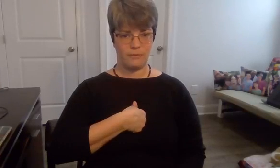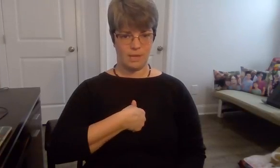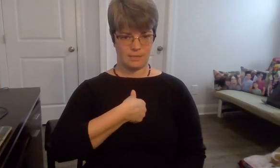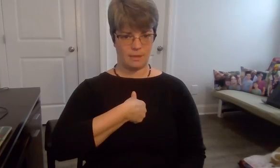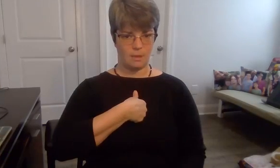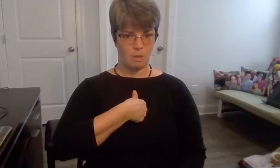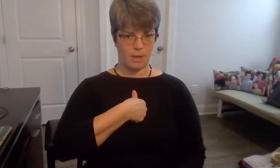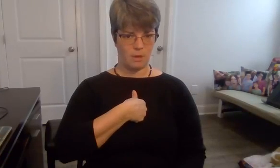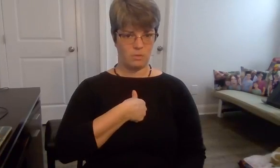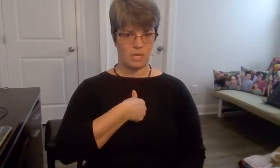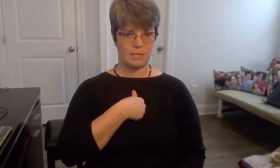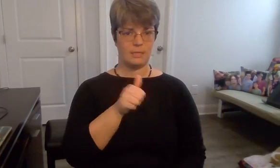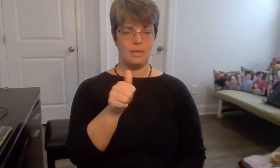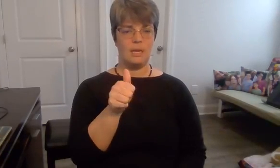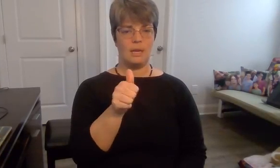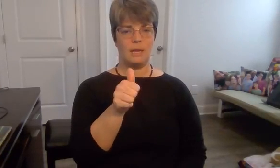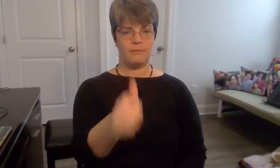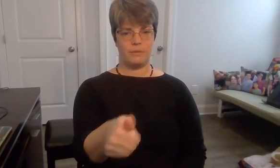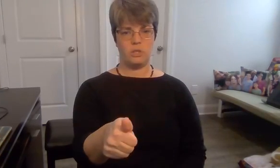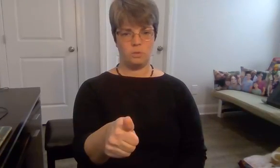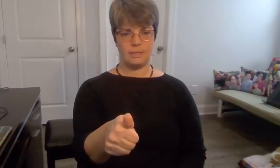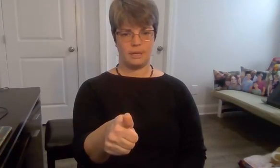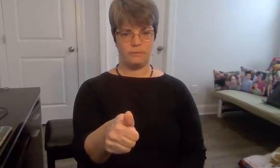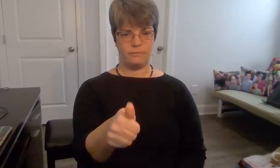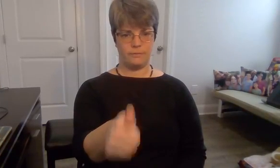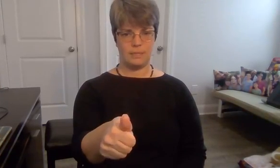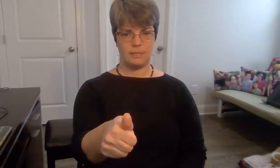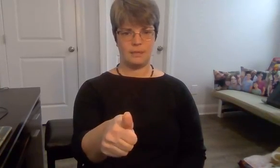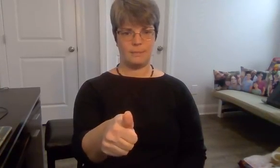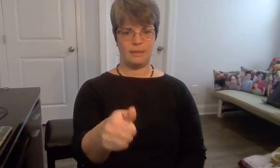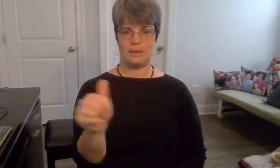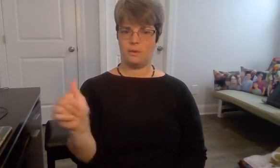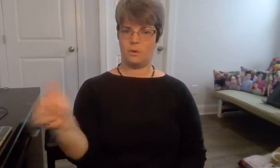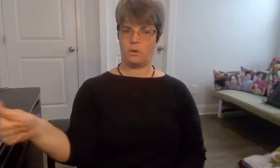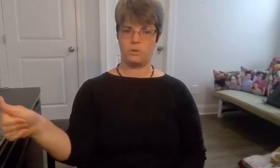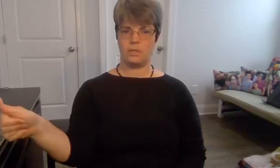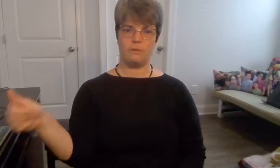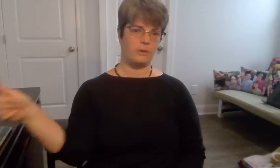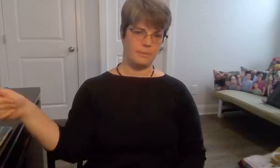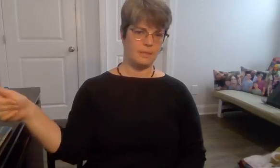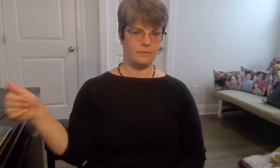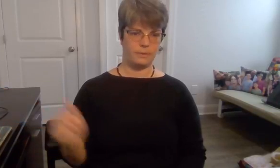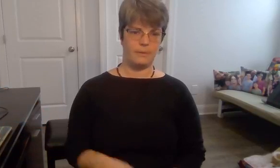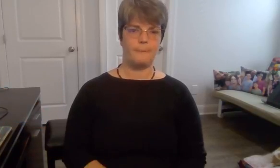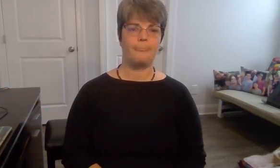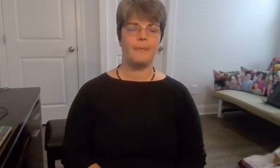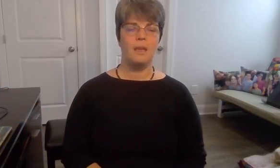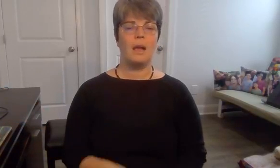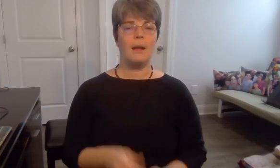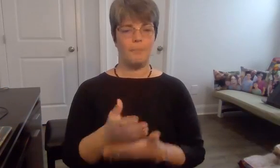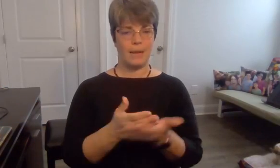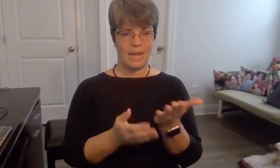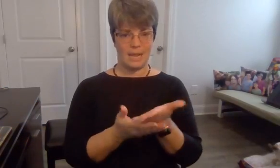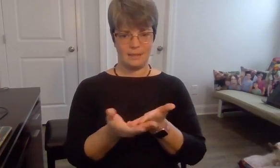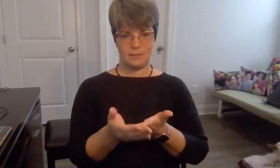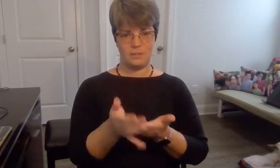it's a thumb on my own chest. If it's yourself, it's the thumb out there, or herself or himself, whatever. But hands to